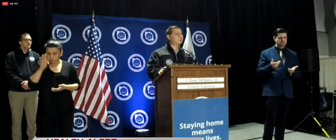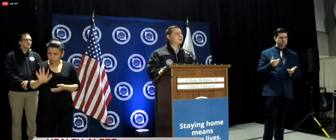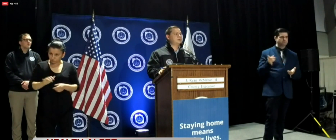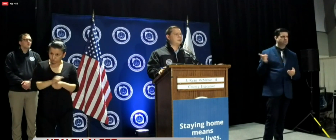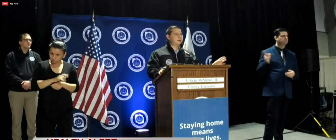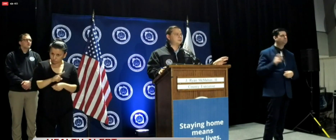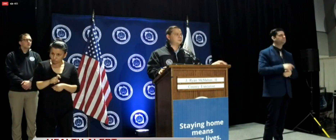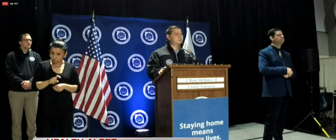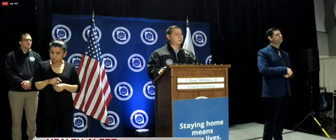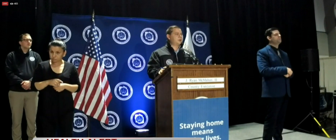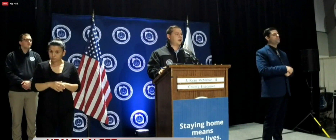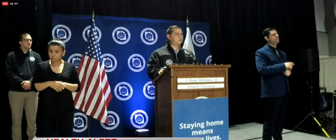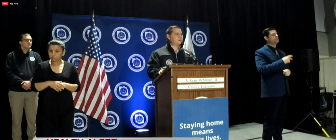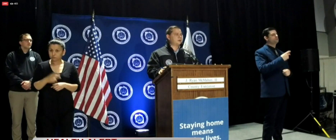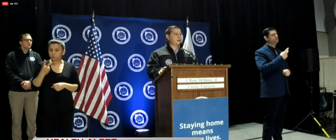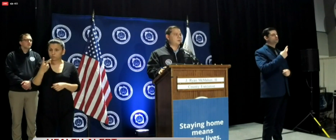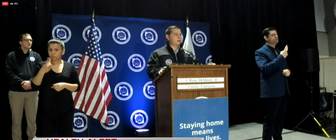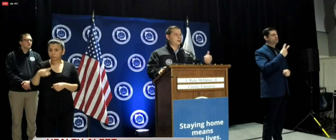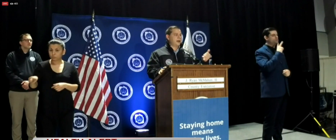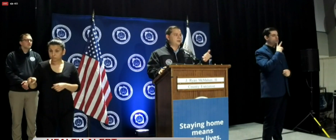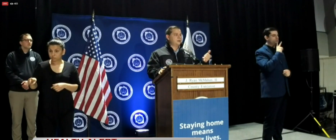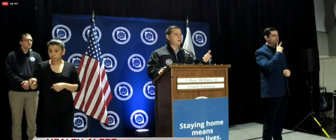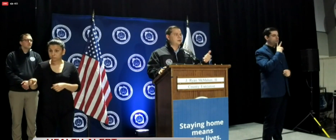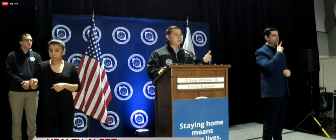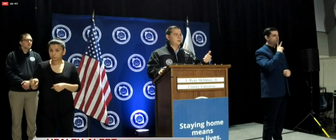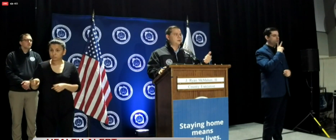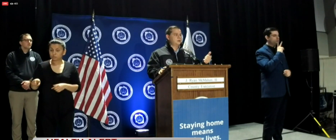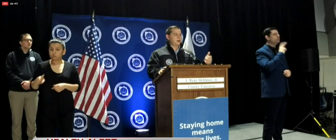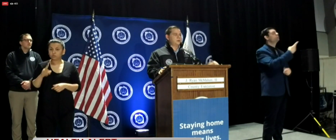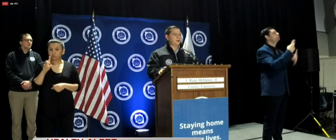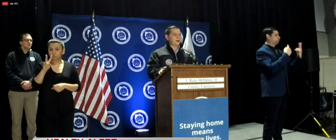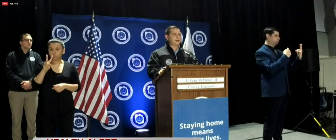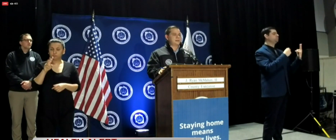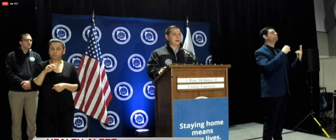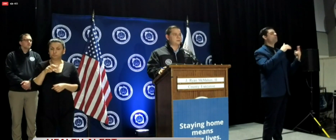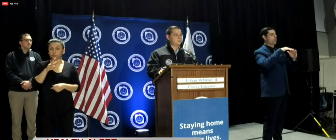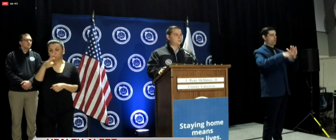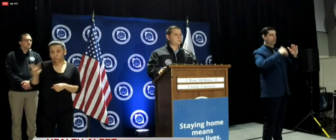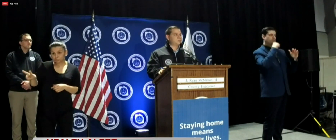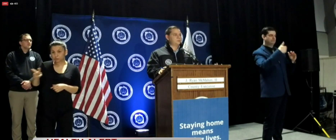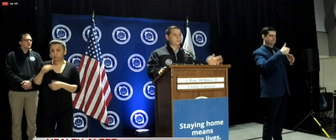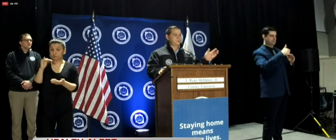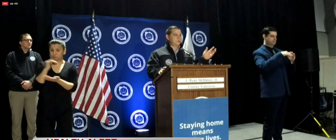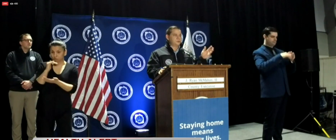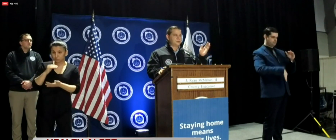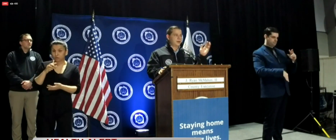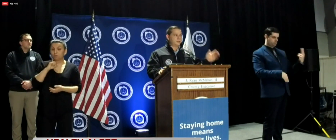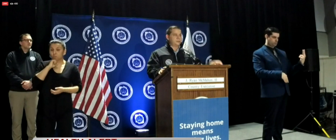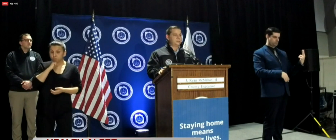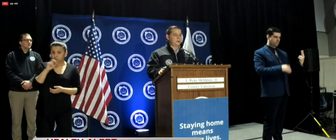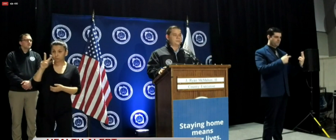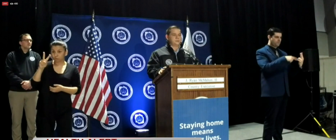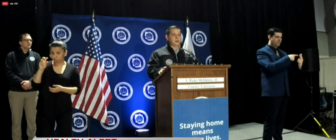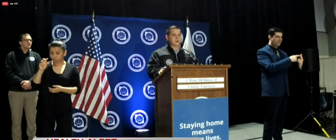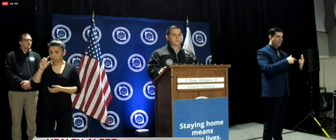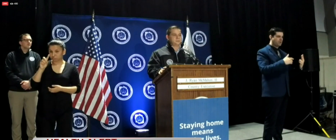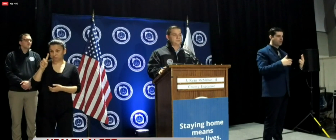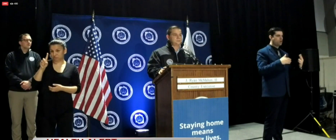none in that demographic. We had None that young. Yeah, we had a contact, which we knew was going to happen,